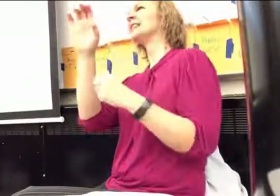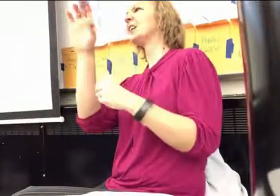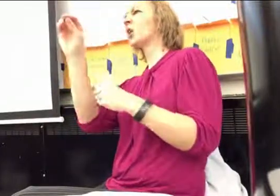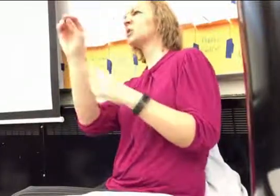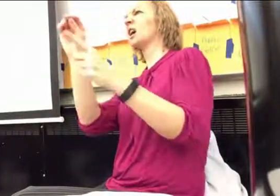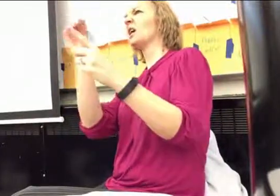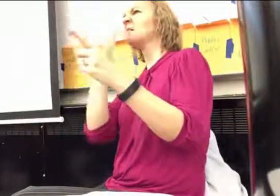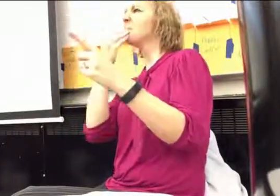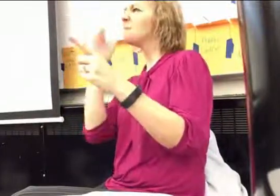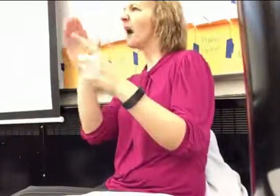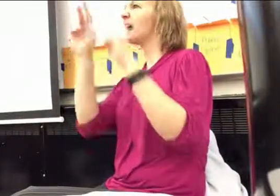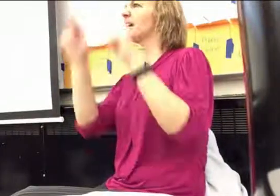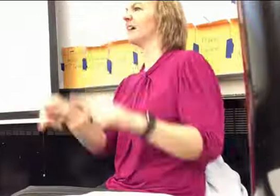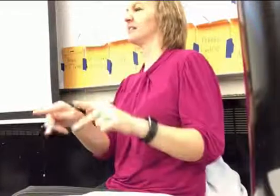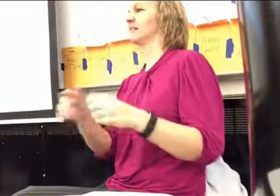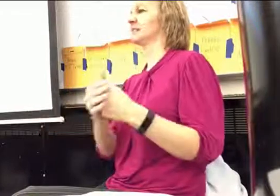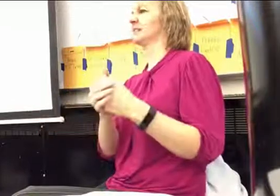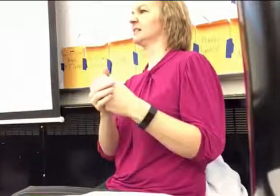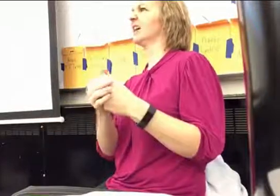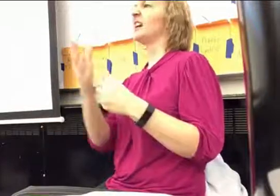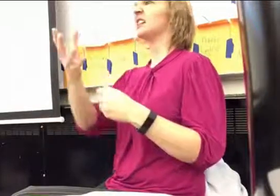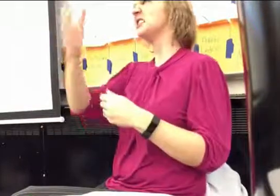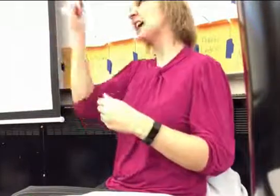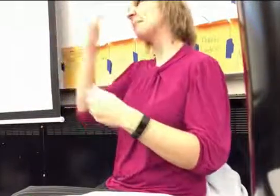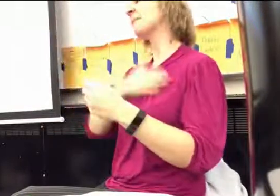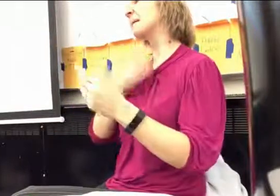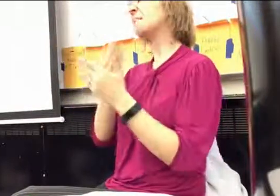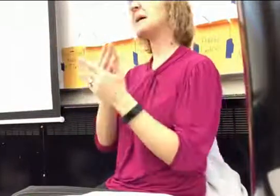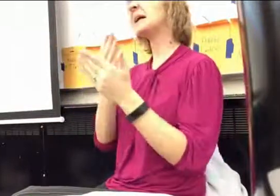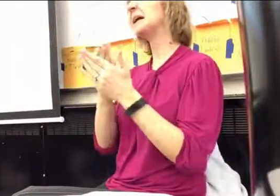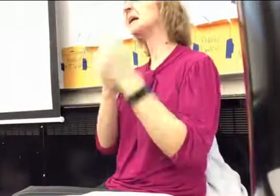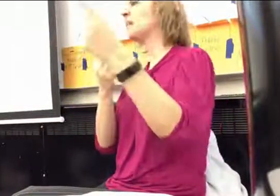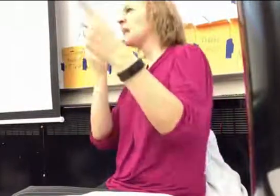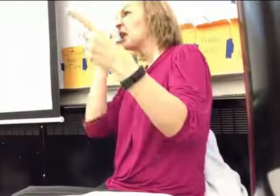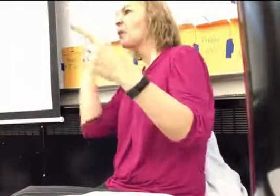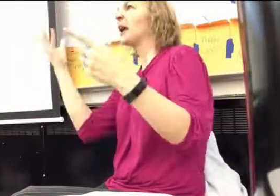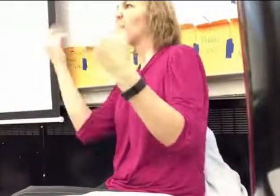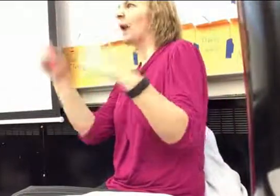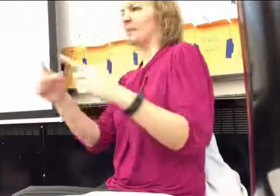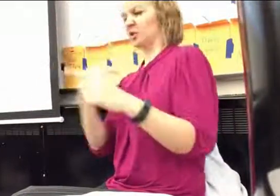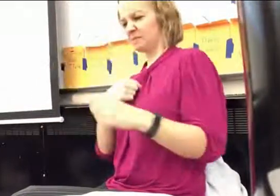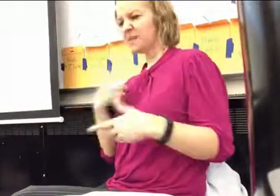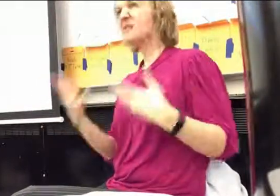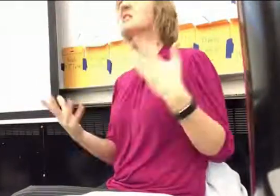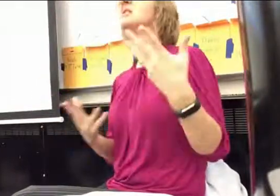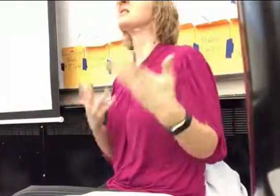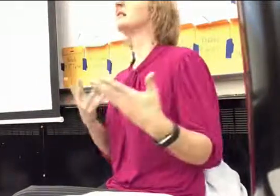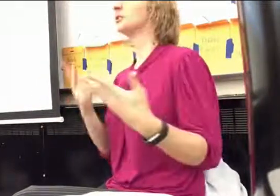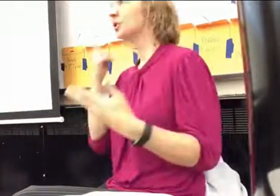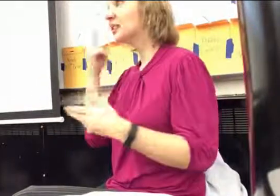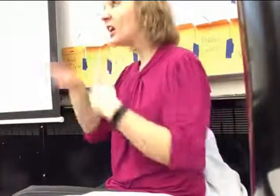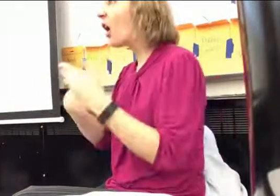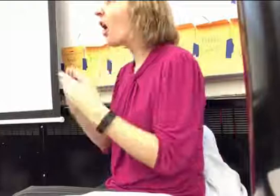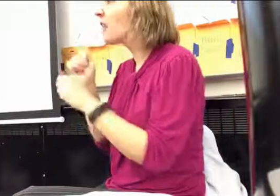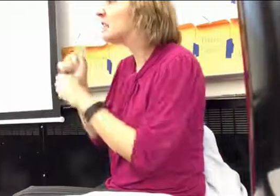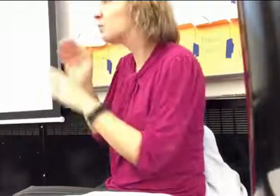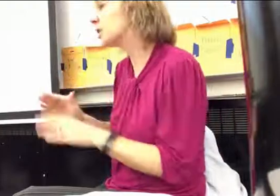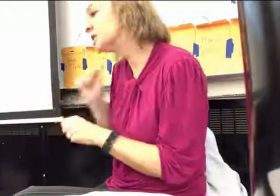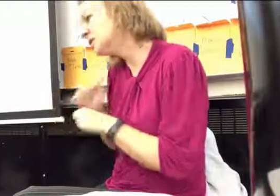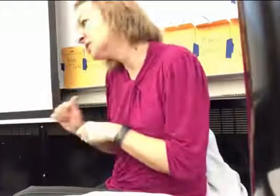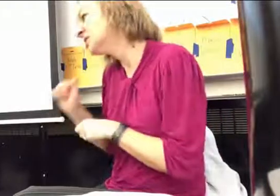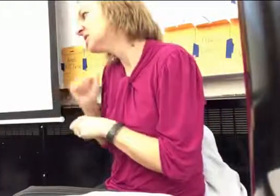the bad guys. They're the guys that are going to take your money, and they don't care what happens to you. So you can see right here, all these workers working